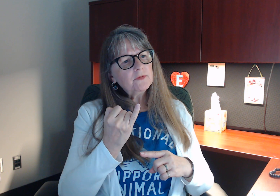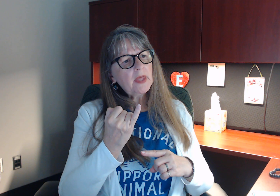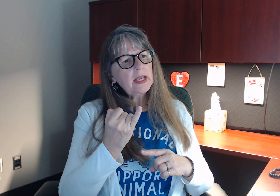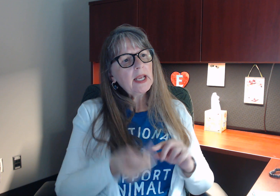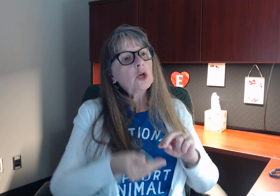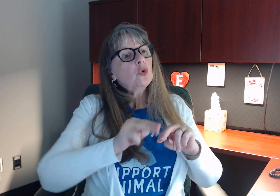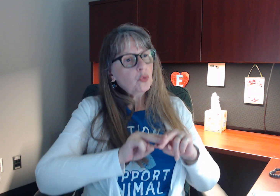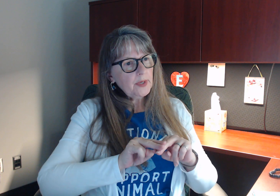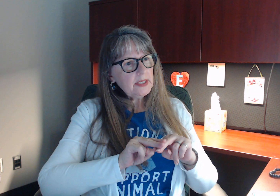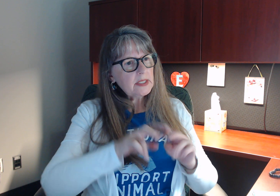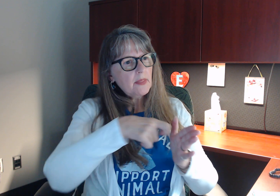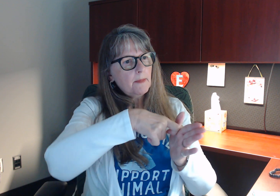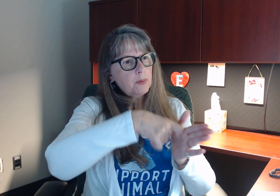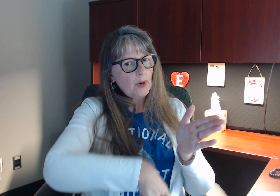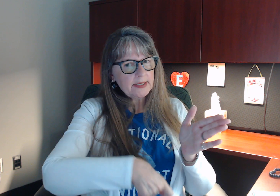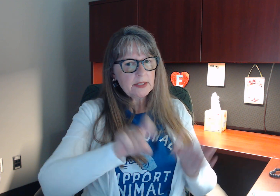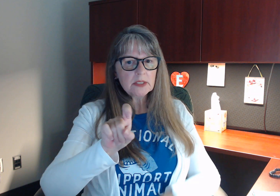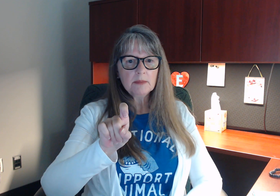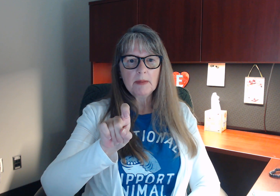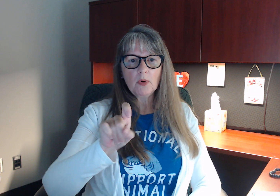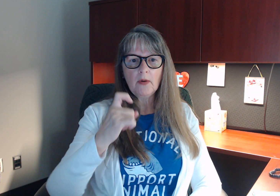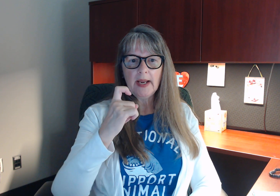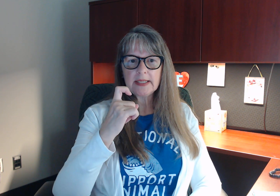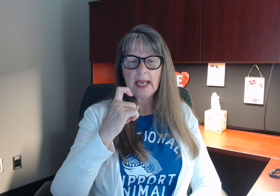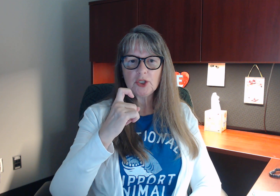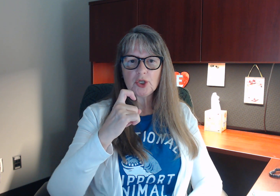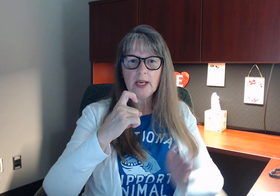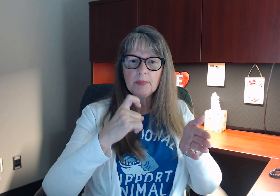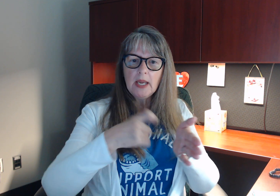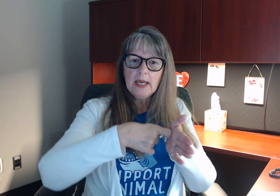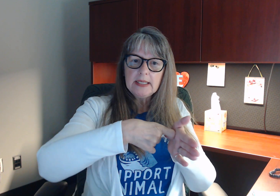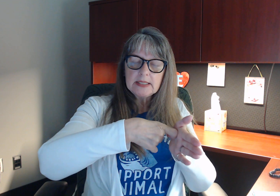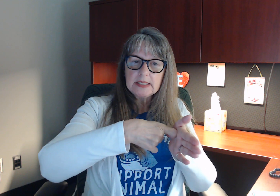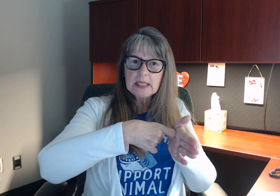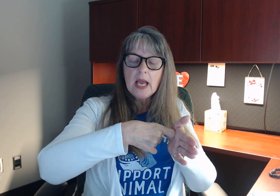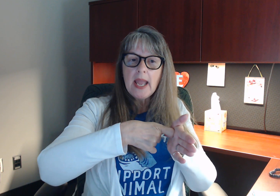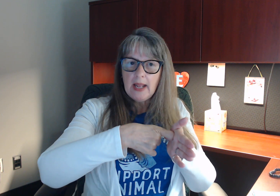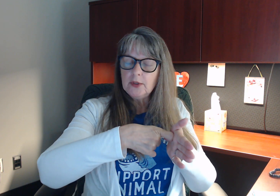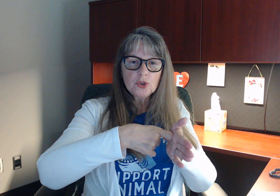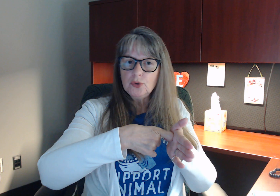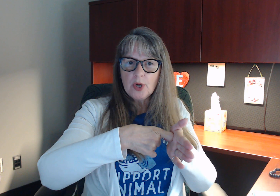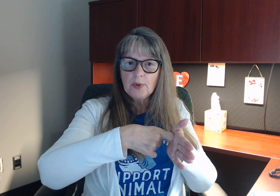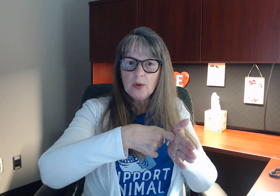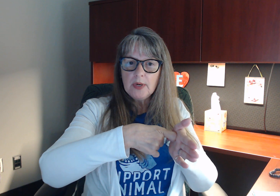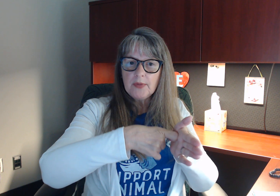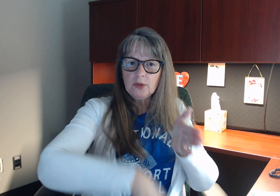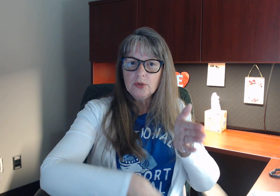they increase the prices. Remember our X hand shape against this hand that you do not write with, and this